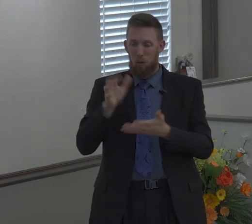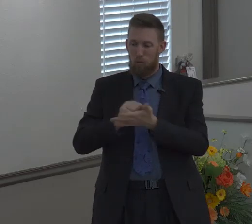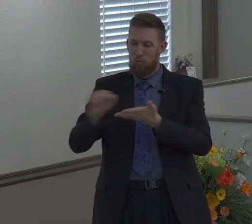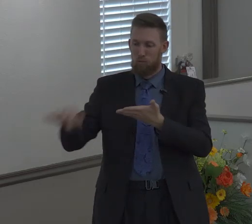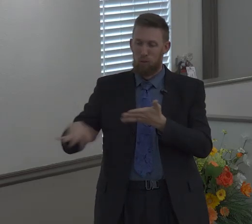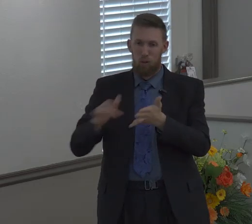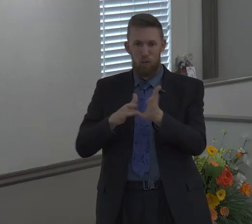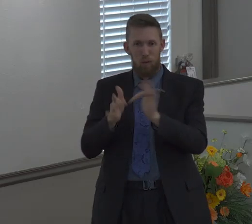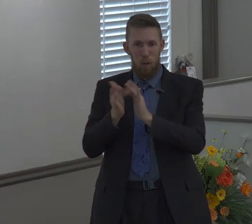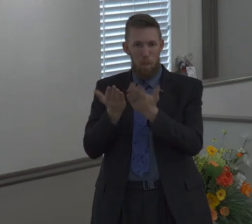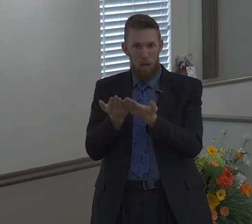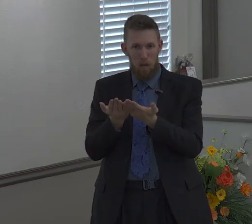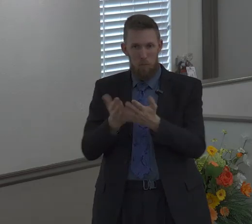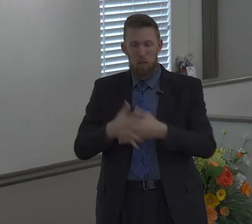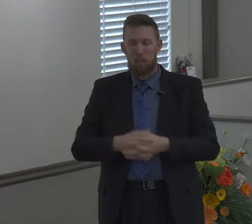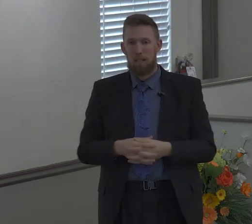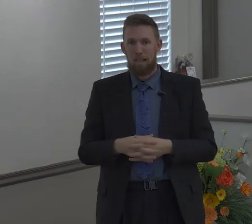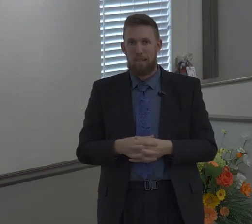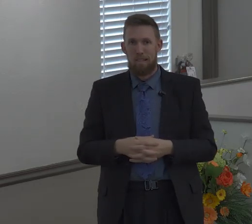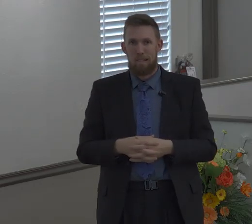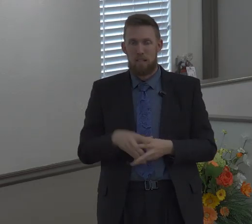up tossing the Bible.